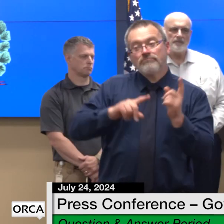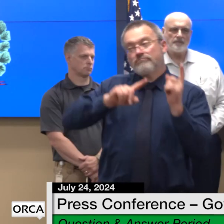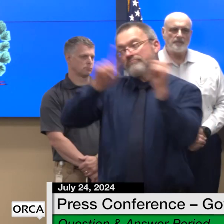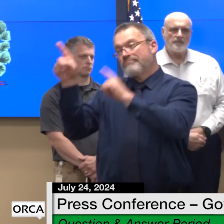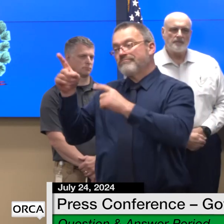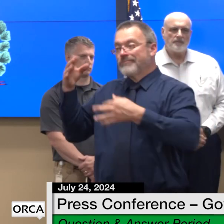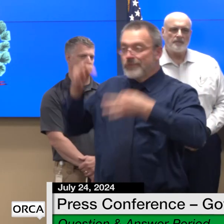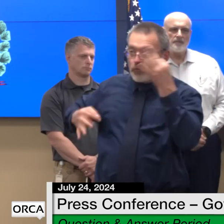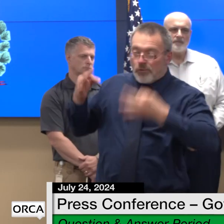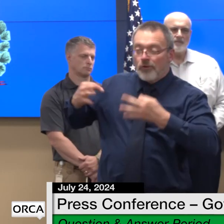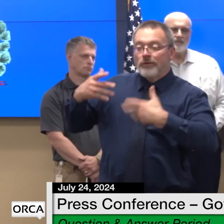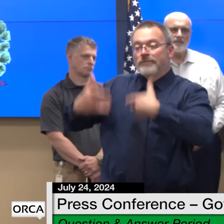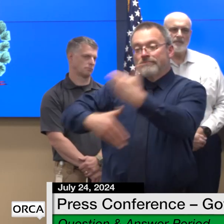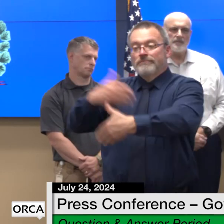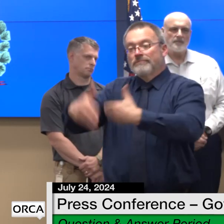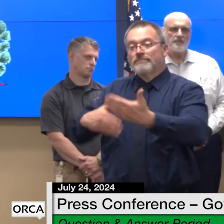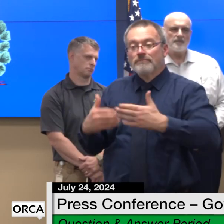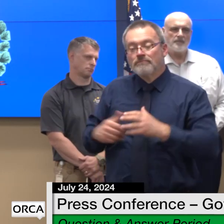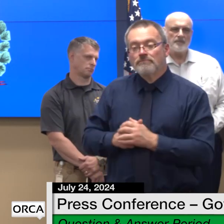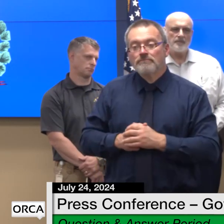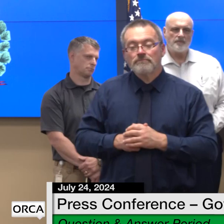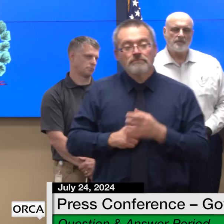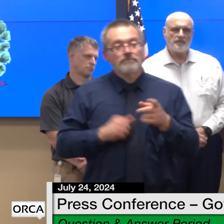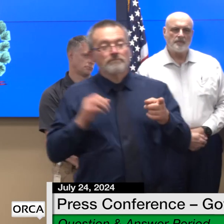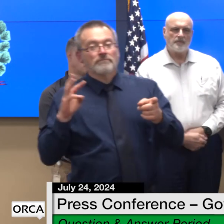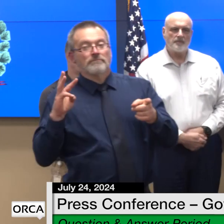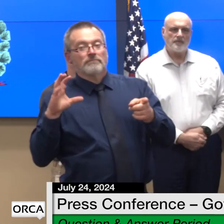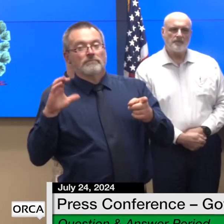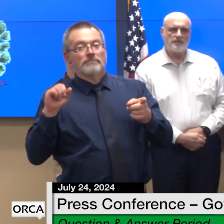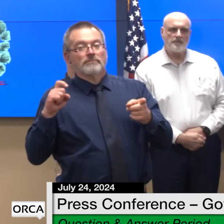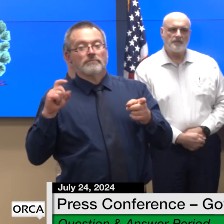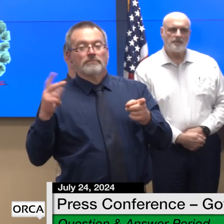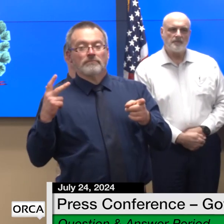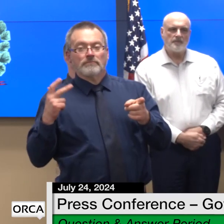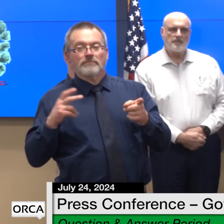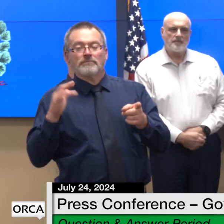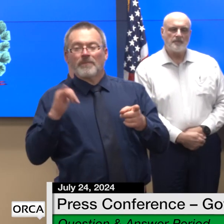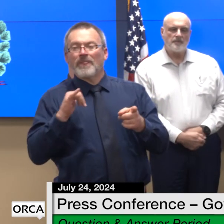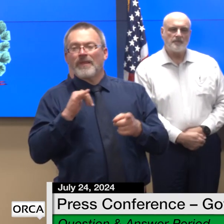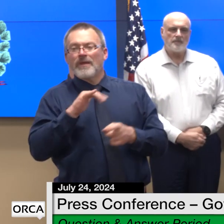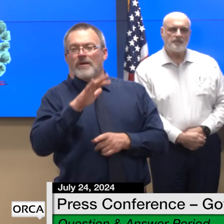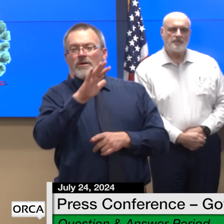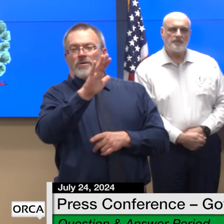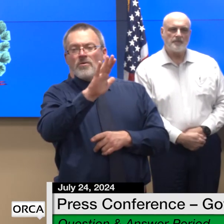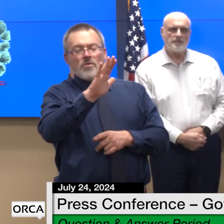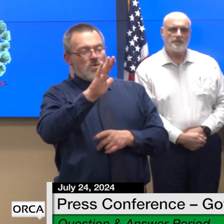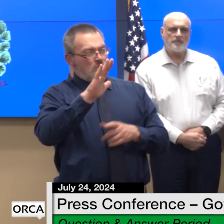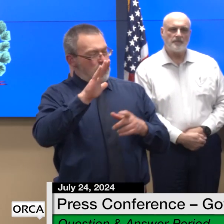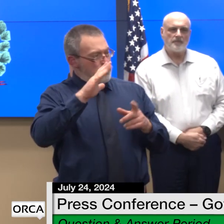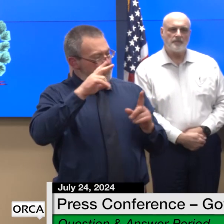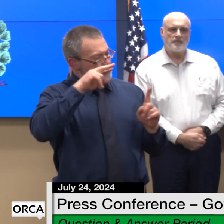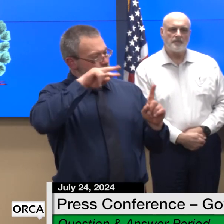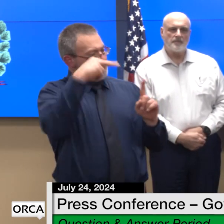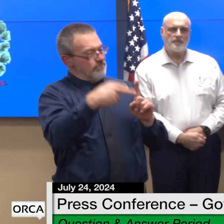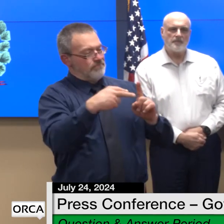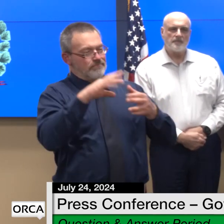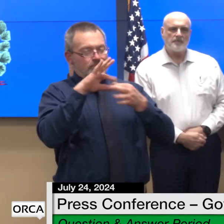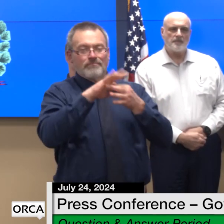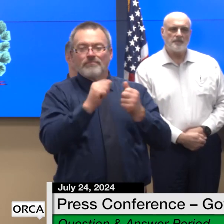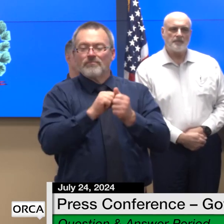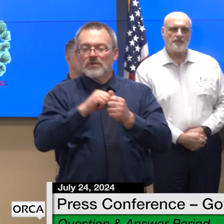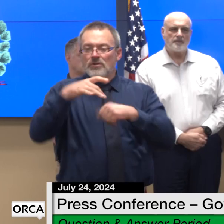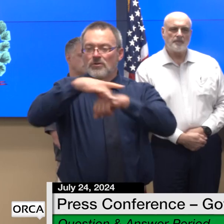What's your assessment of where we stand with the Global Warming Solutions Act, right? We've got these requirements that are set in law. You vetoed